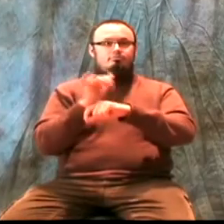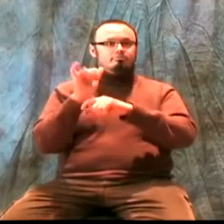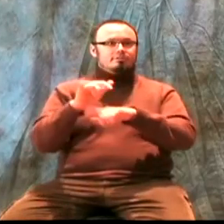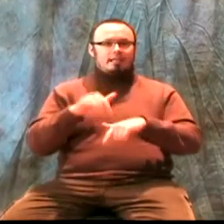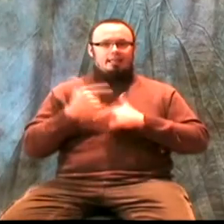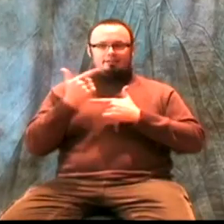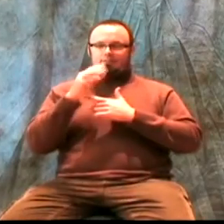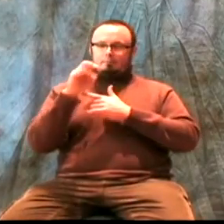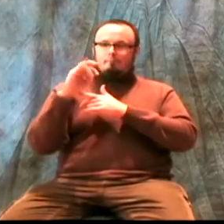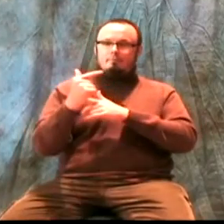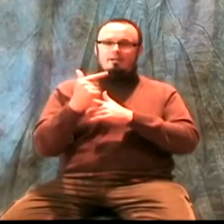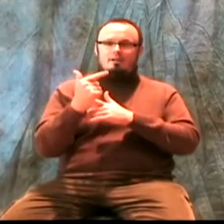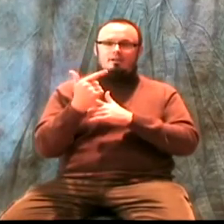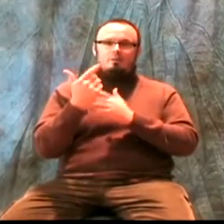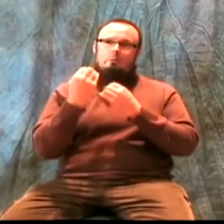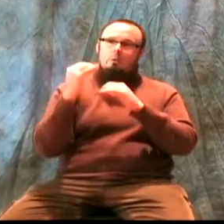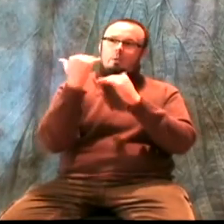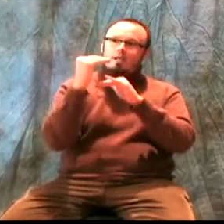has intrinsic meaning and holiness.